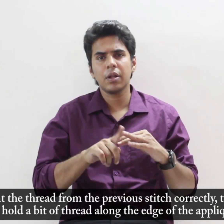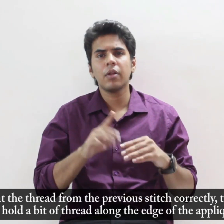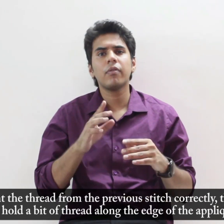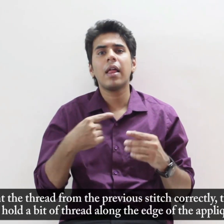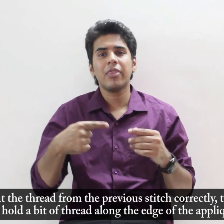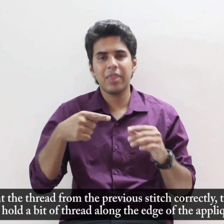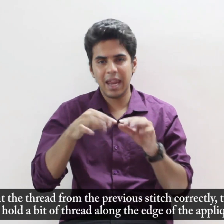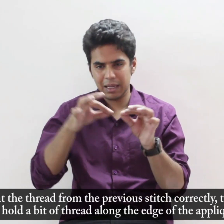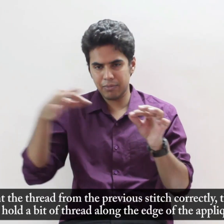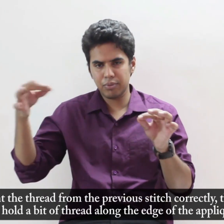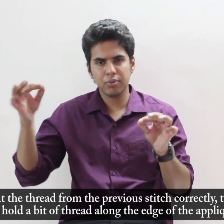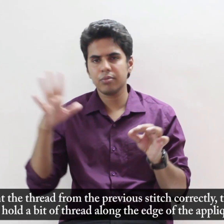applique.